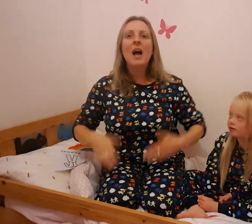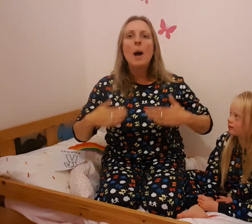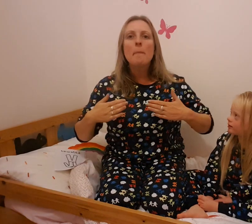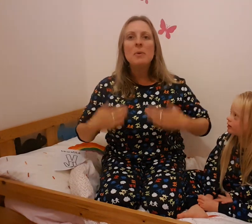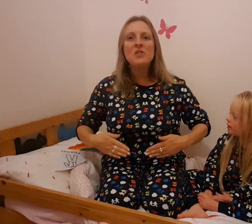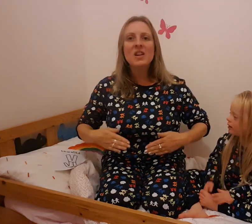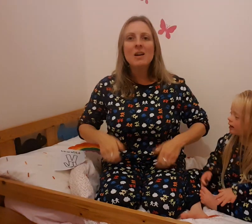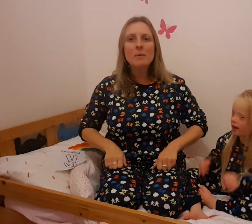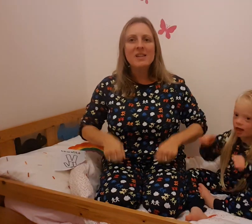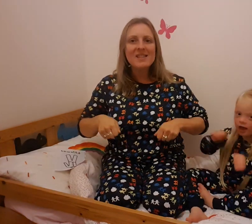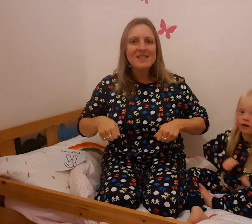Pyjamas.